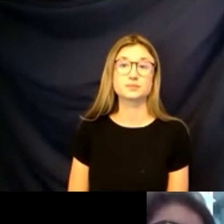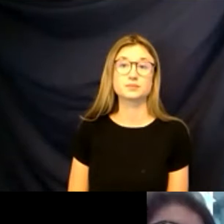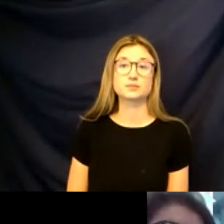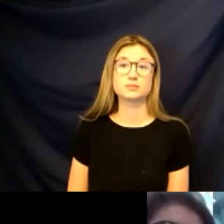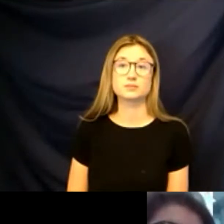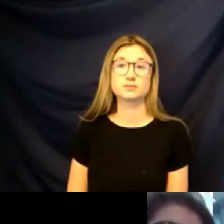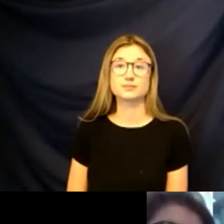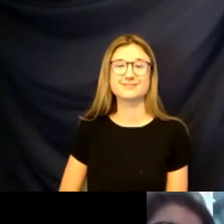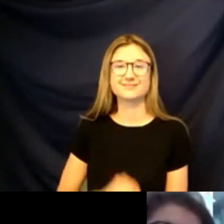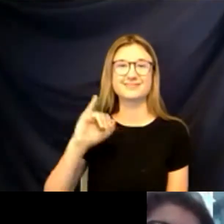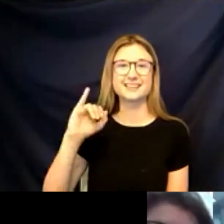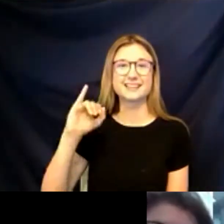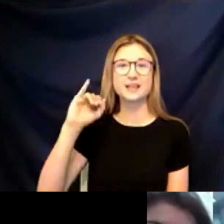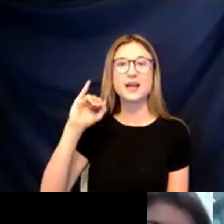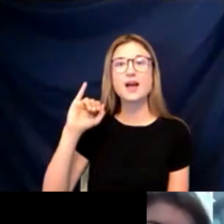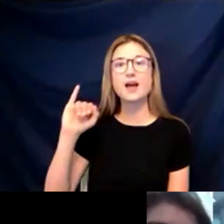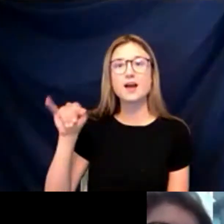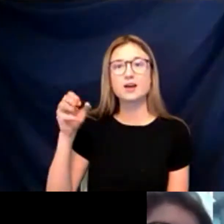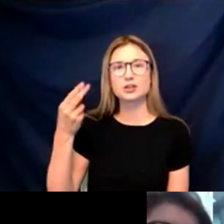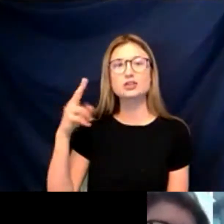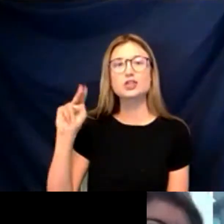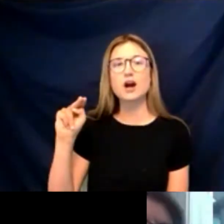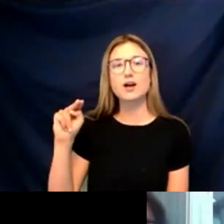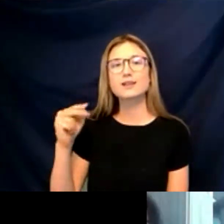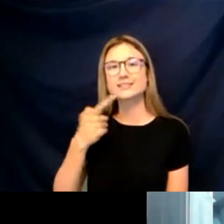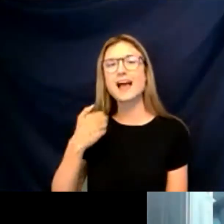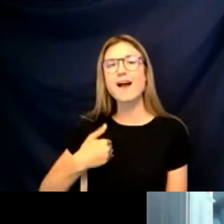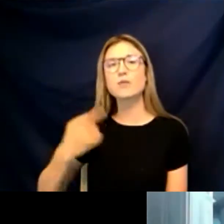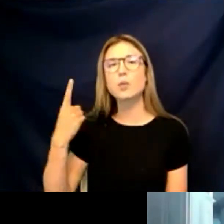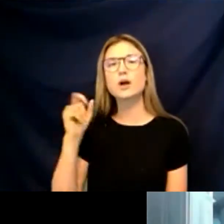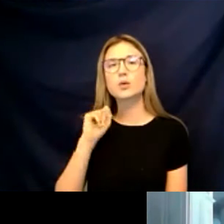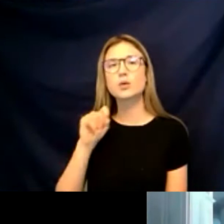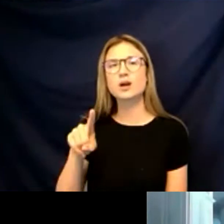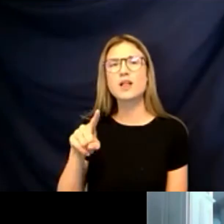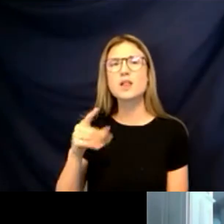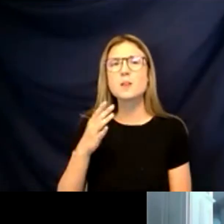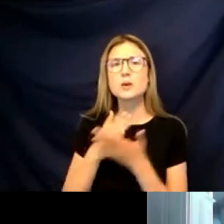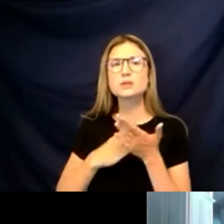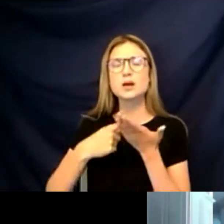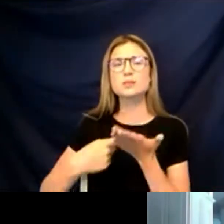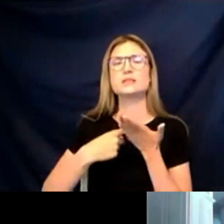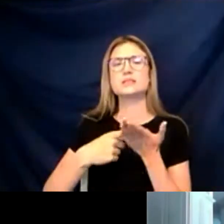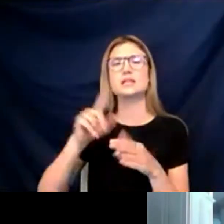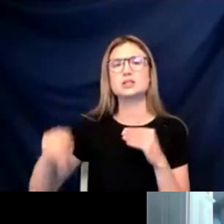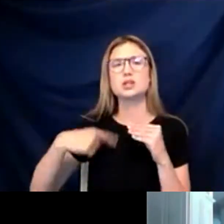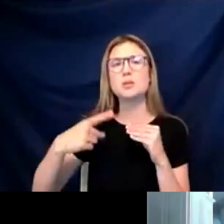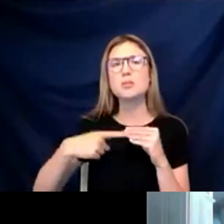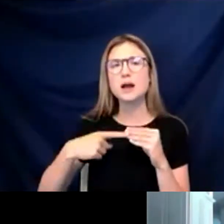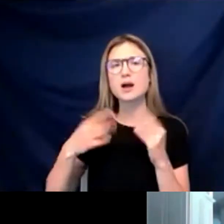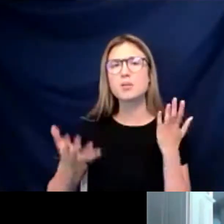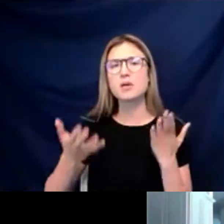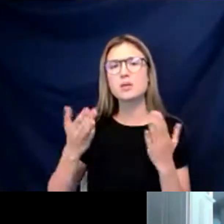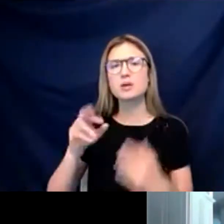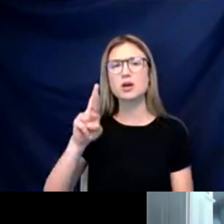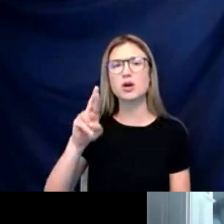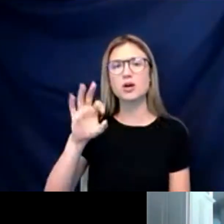Jim, I just had one. Yeah, John. There was some discussion about maybe get an RFI